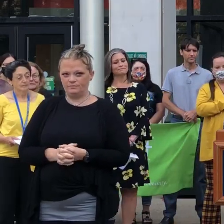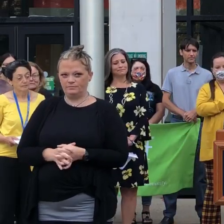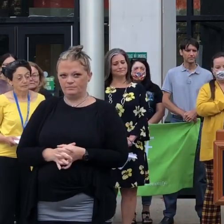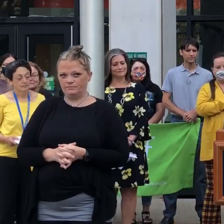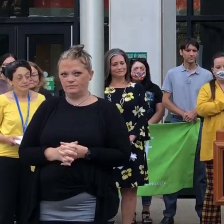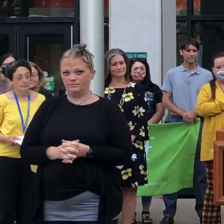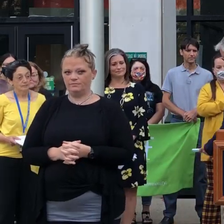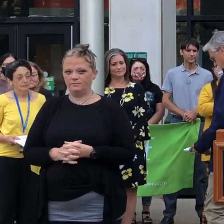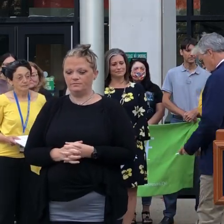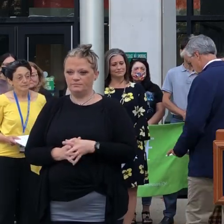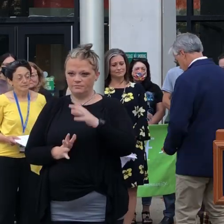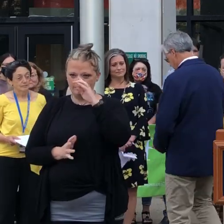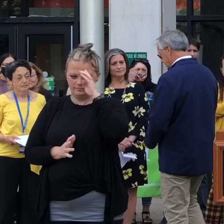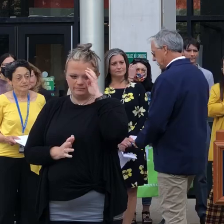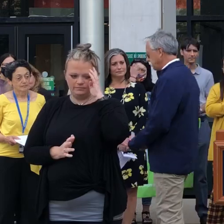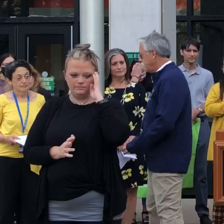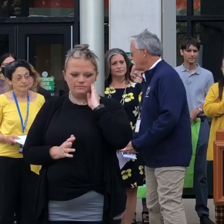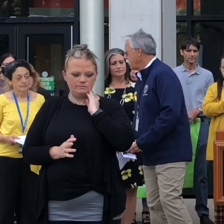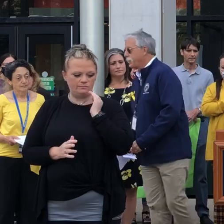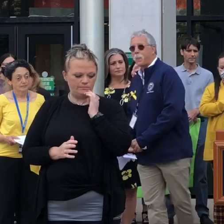Thank you.